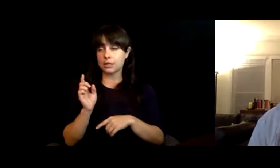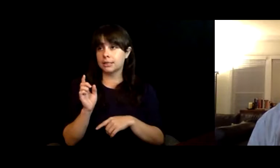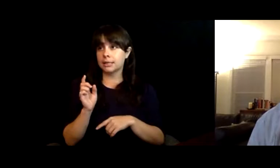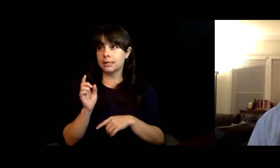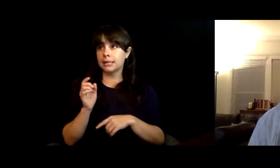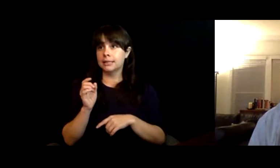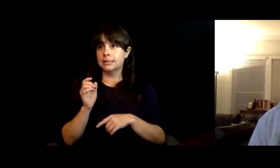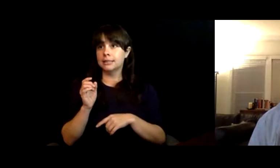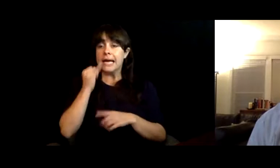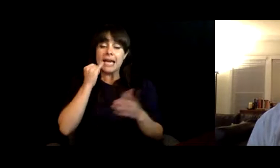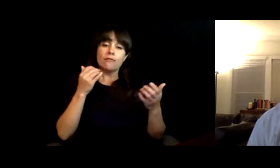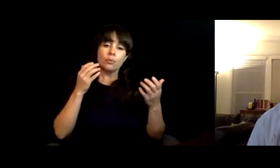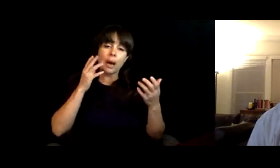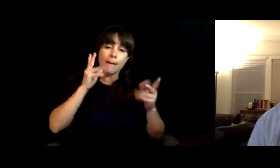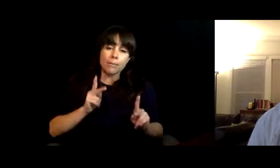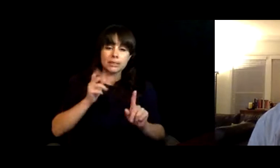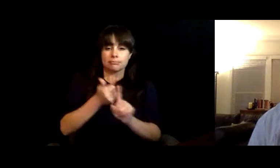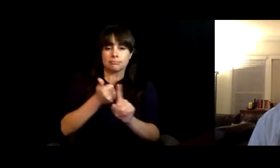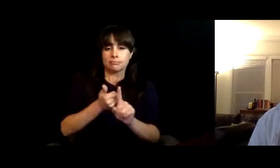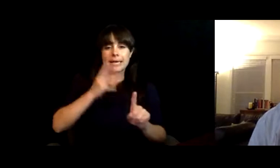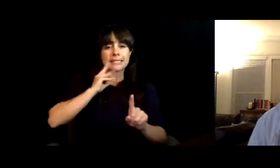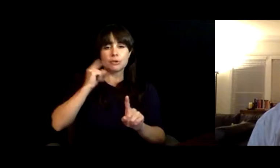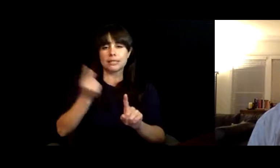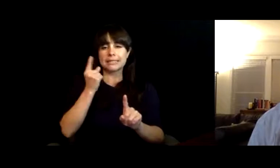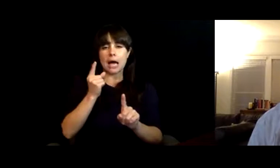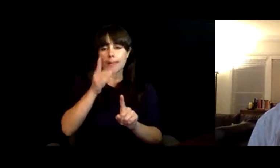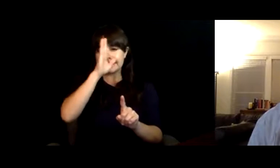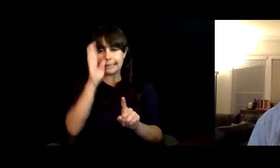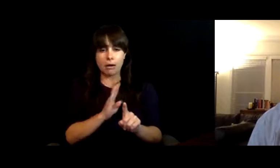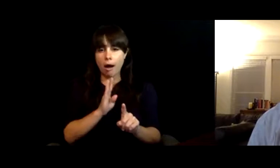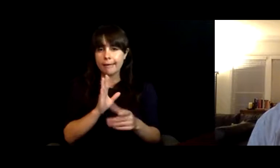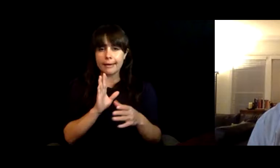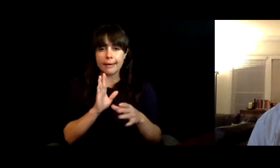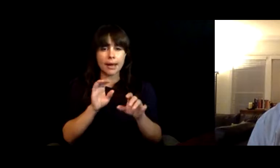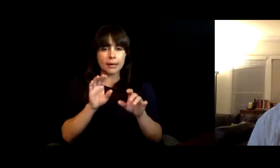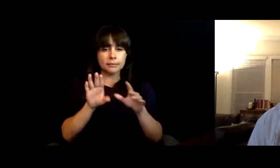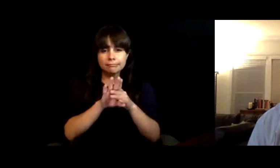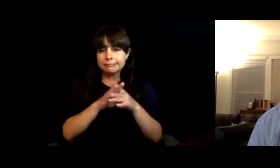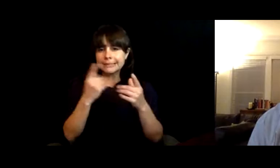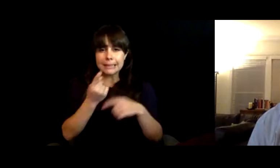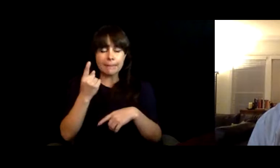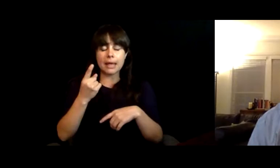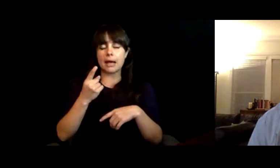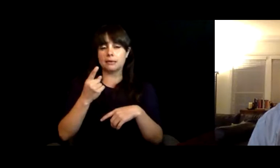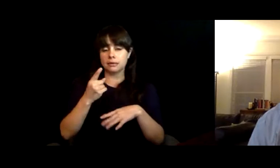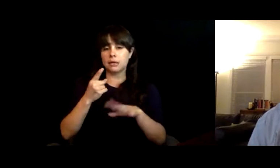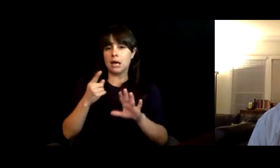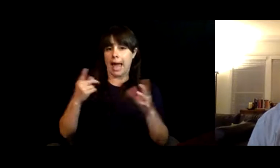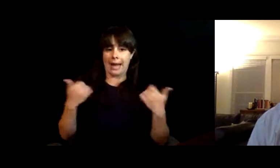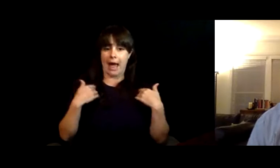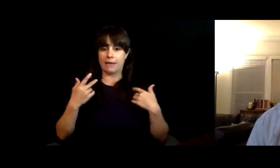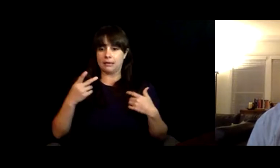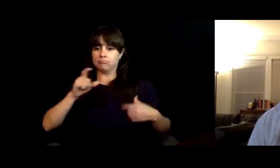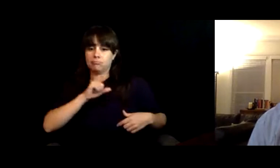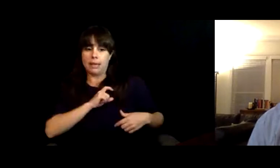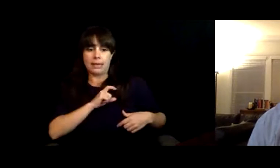person is having a psychotic experience of some kind is very difficult. And we are working on the rules now. I really appreciated the issues